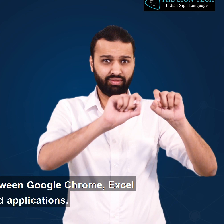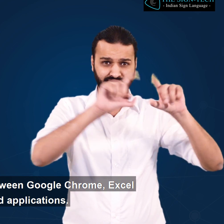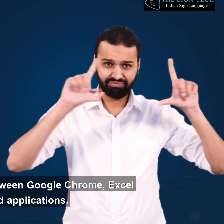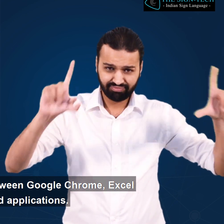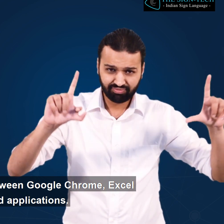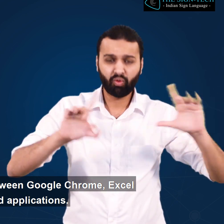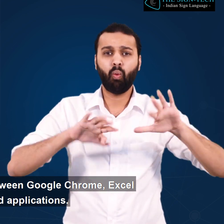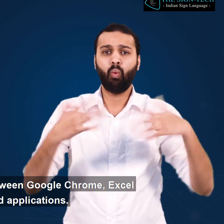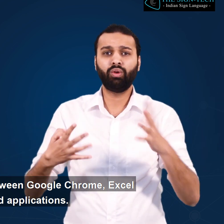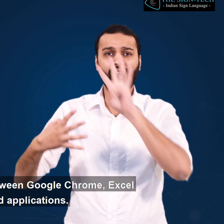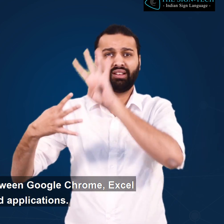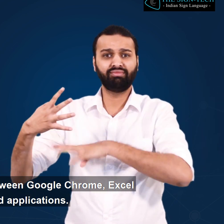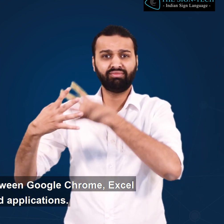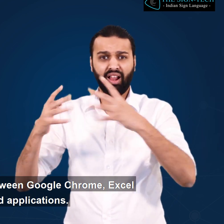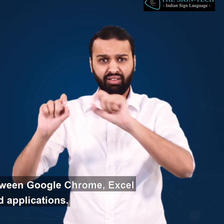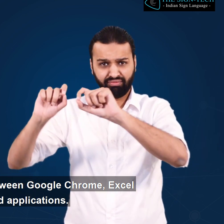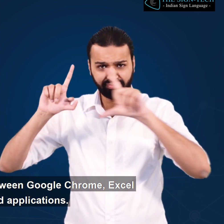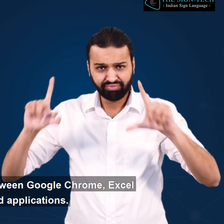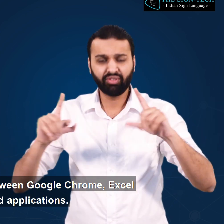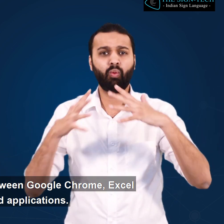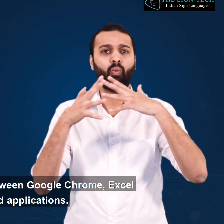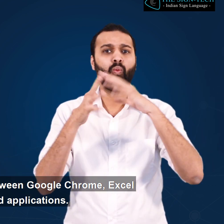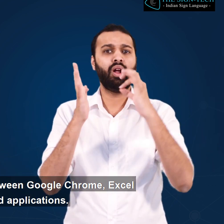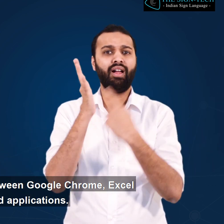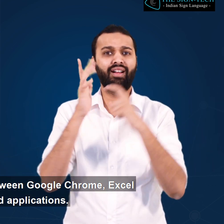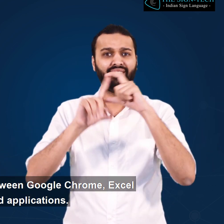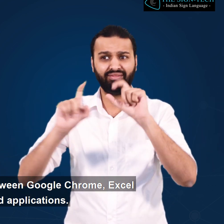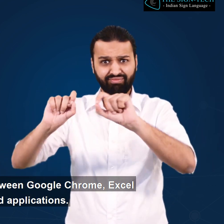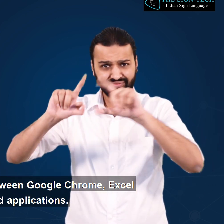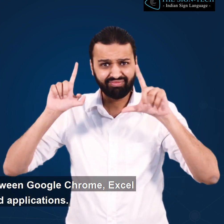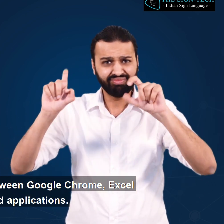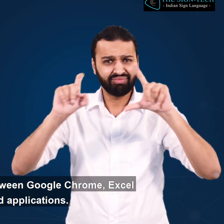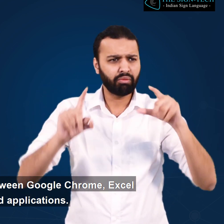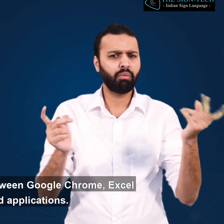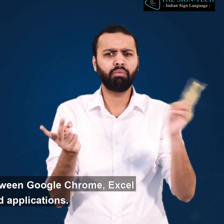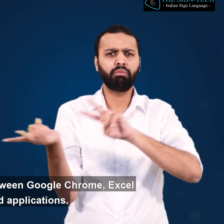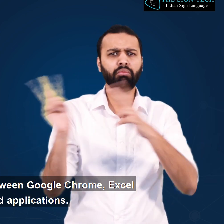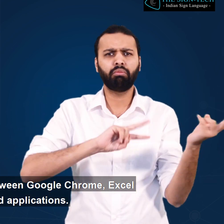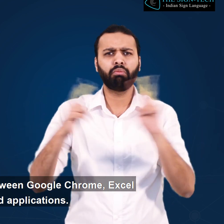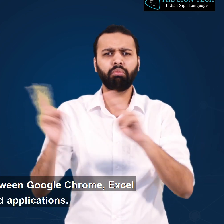It is easy to switch between Google Chrome, Excel and Word applications.